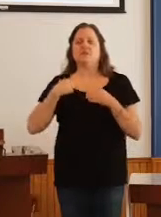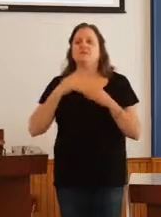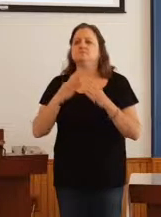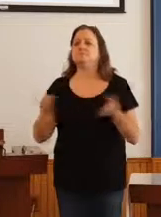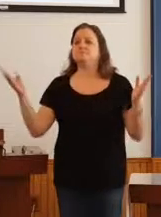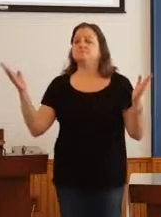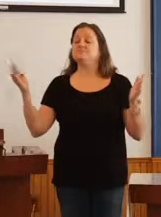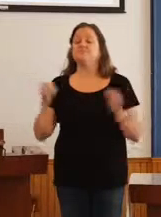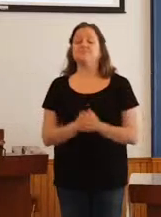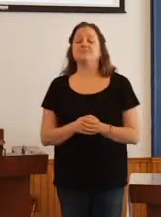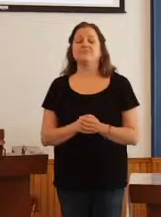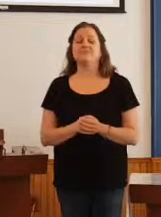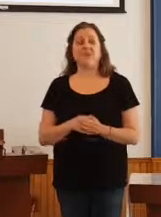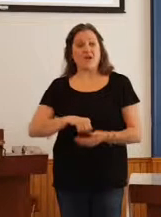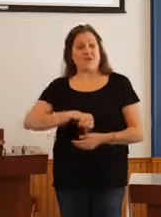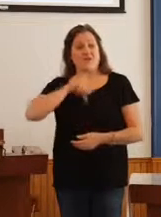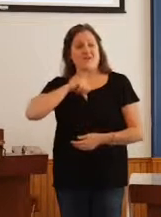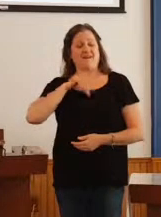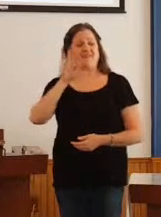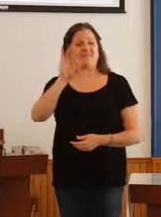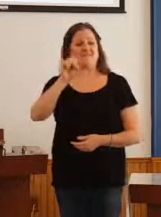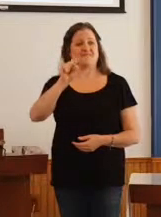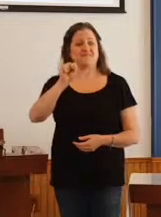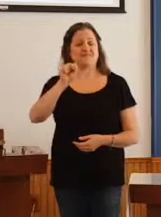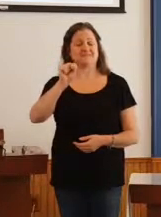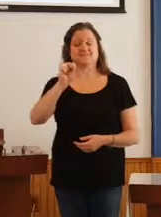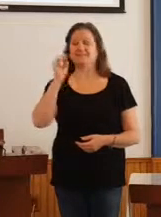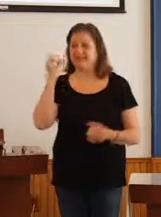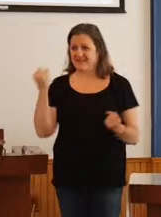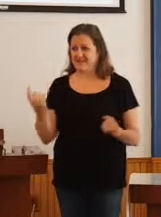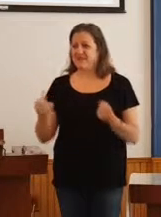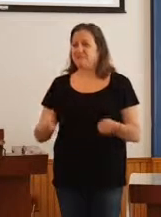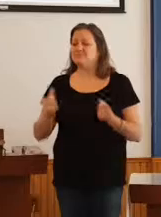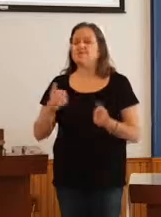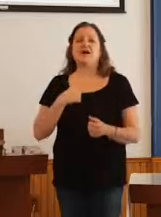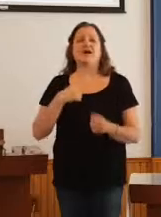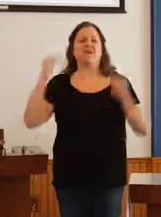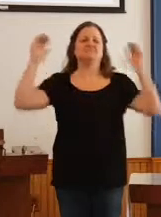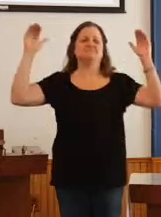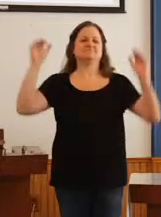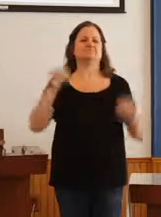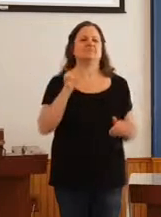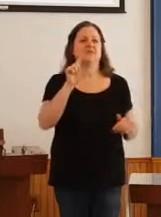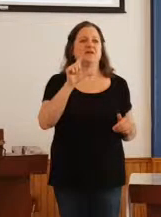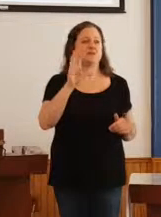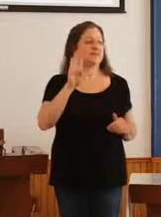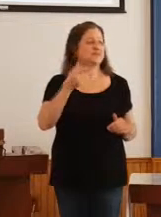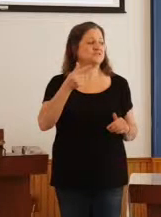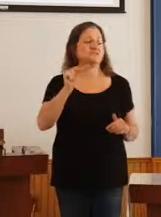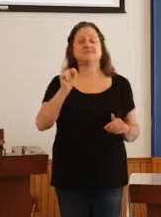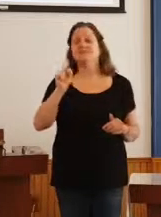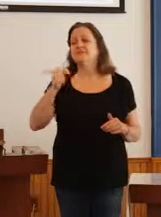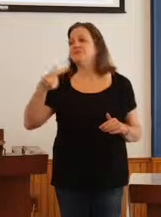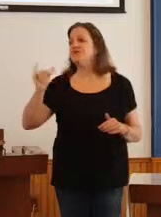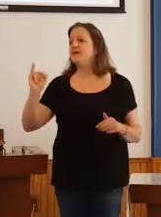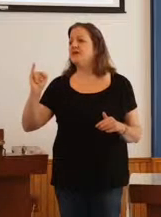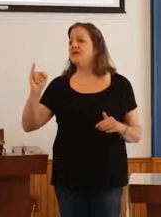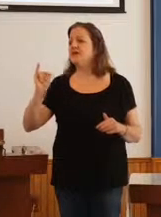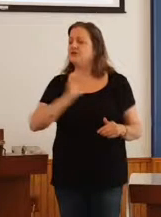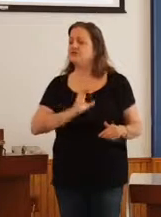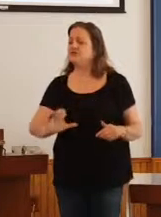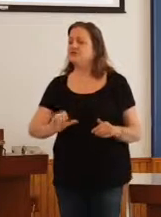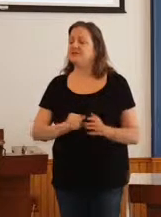and it's a time for us to show our colors and say, yes, I'm an LGBTQI Christian and God